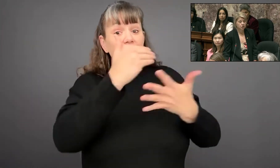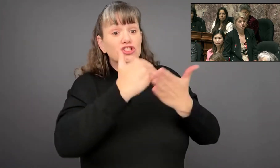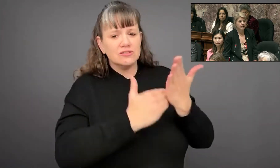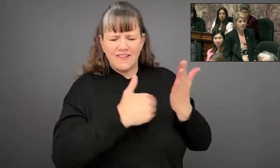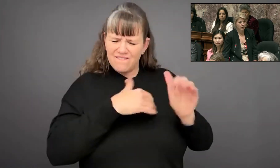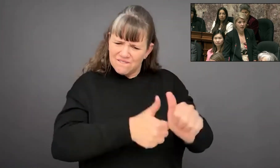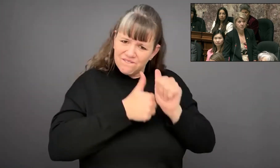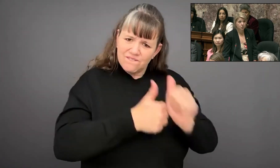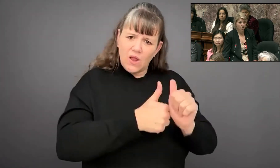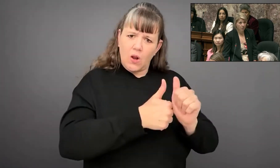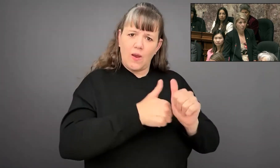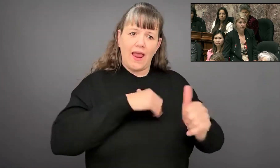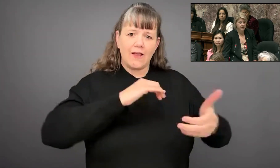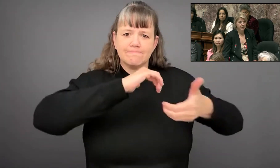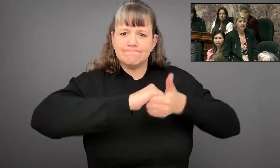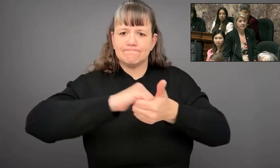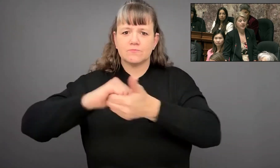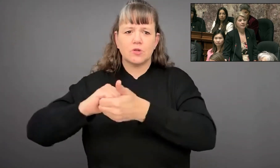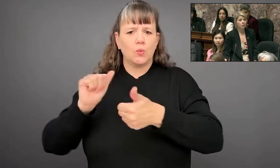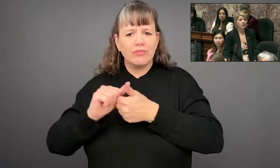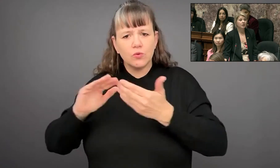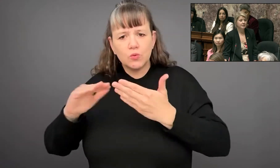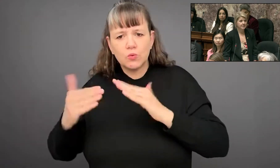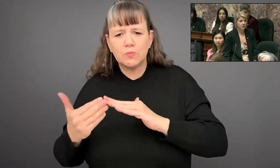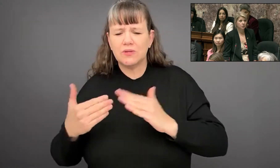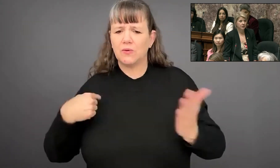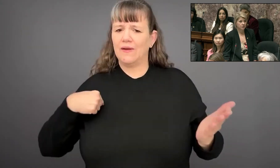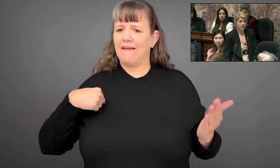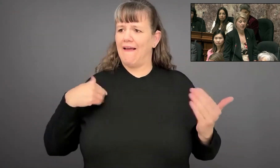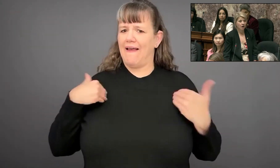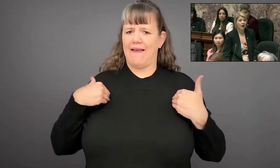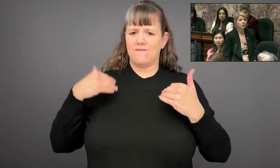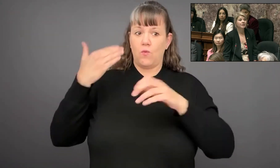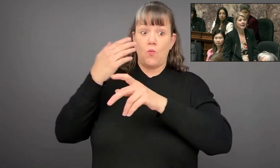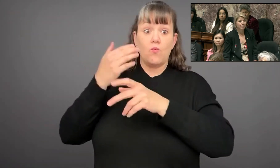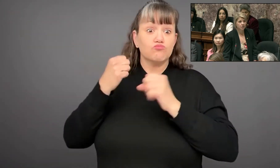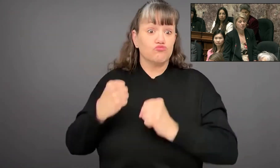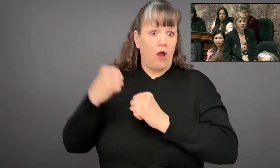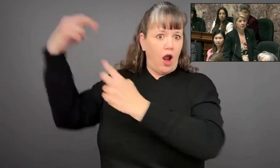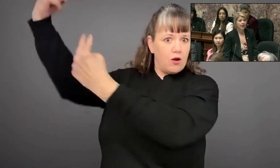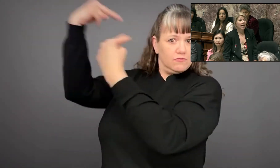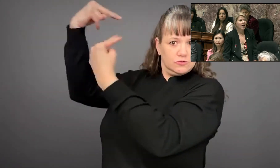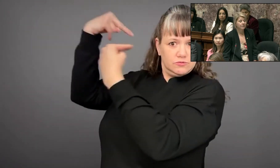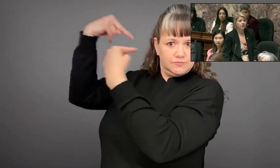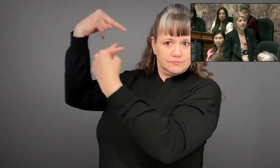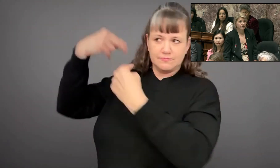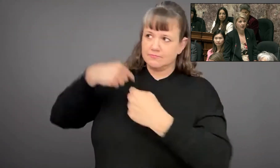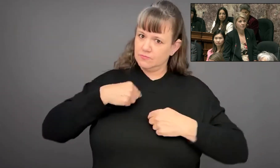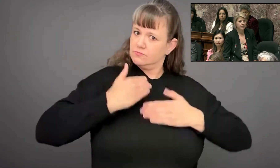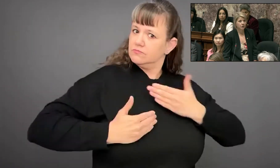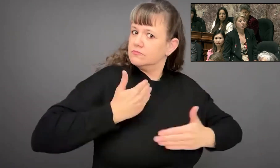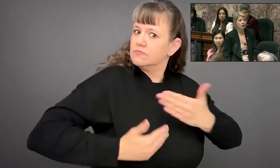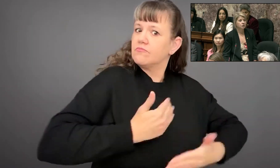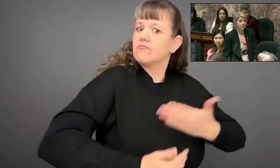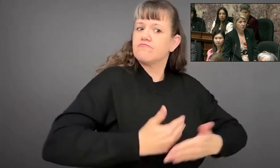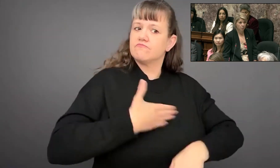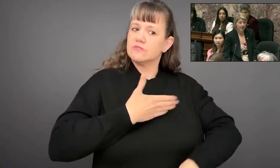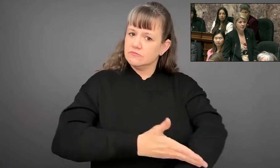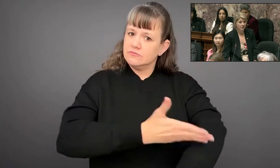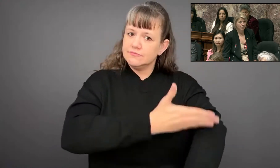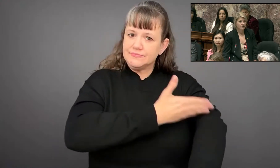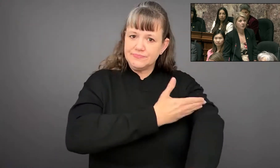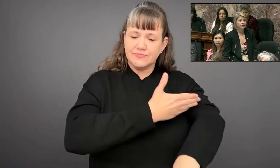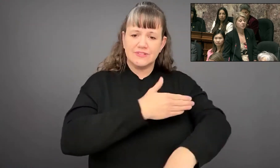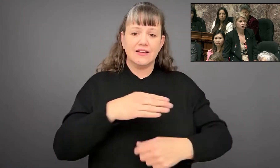are ensuring that we have strong oversight, that we are continually doing better. I will never, ever give up on doing the